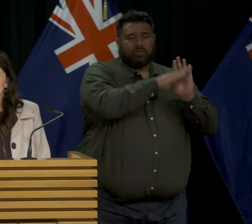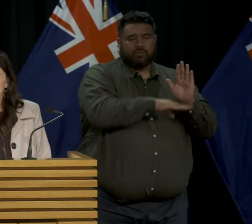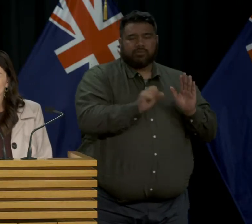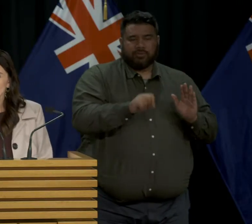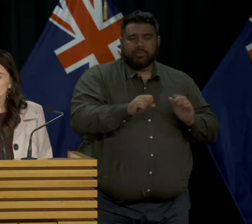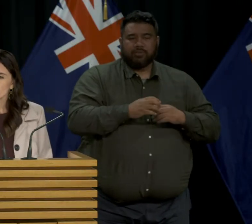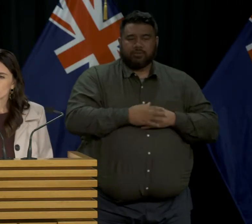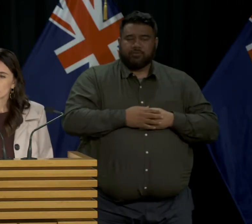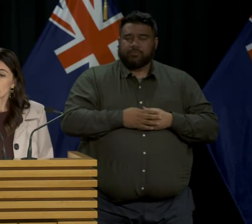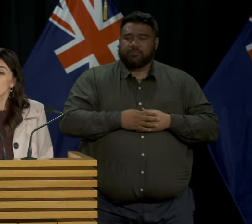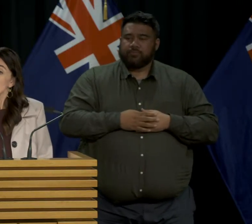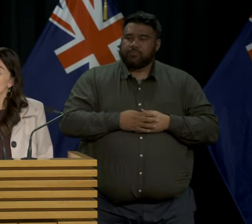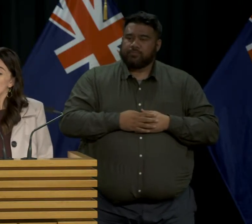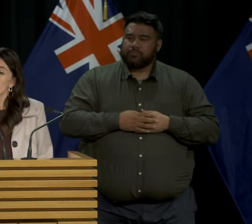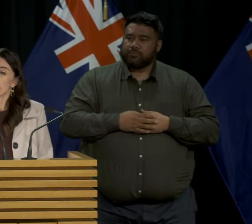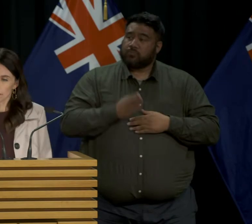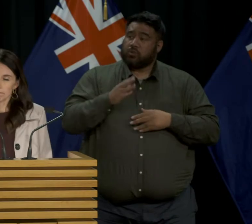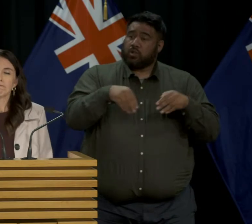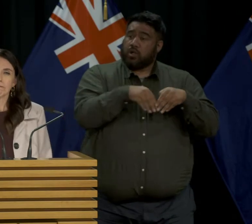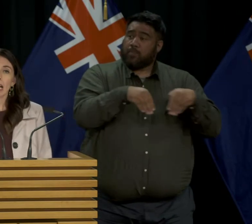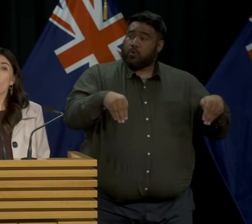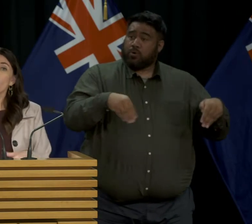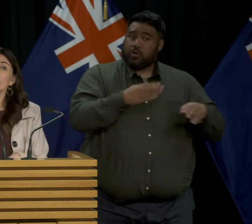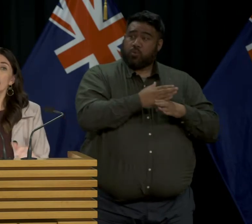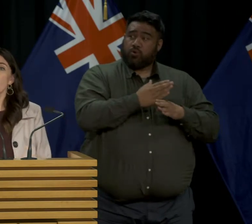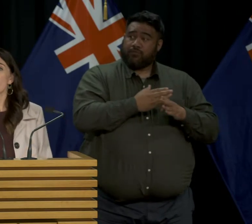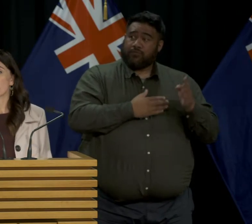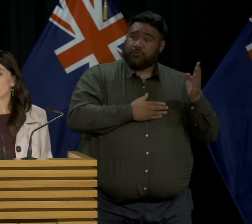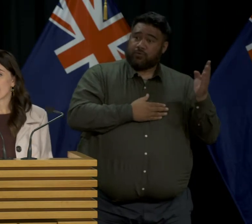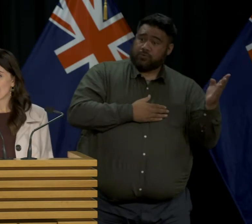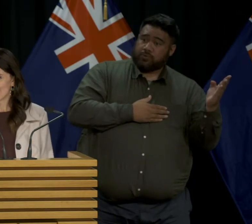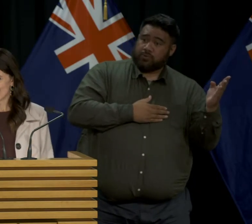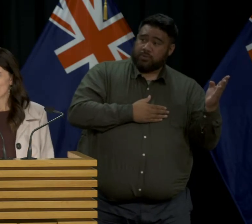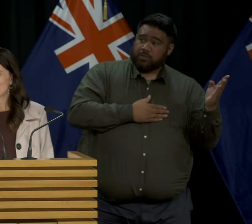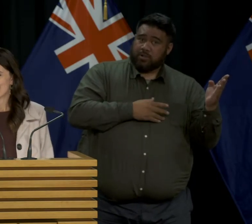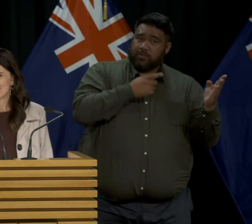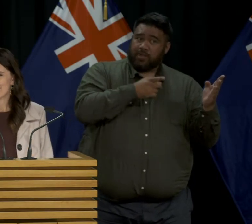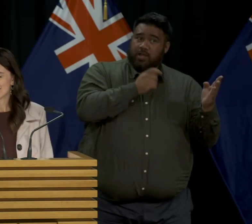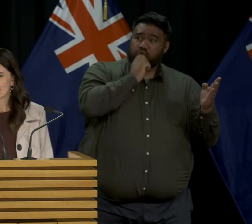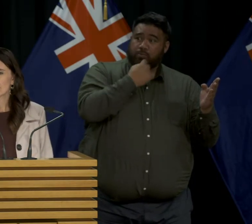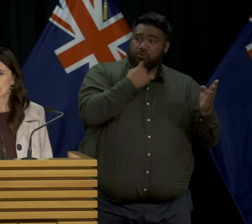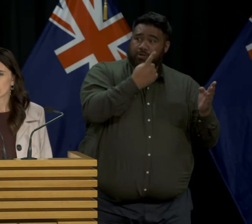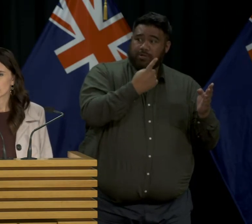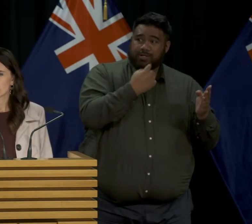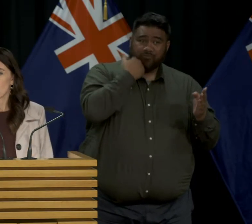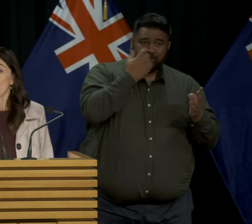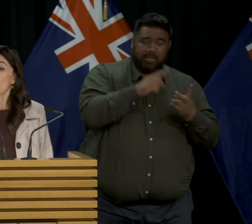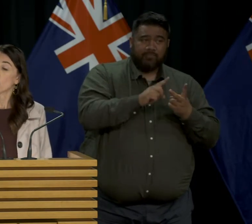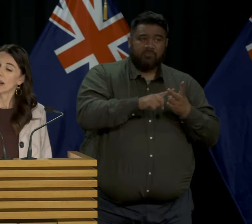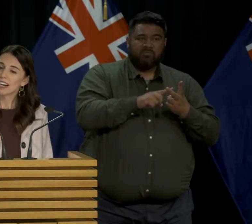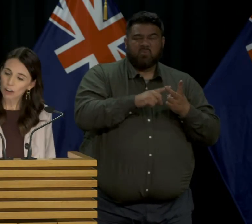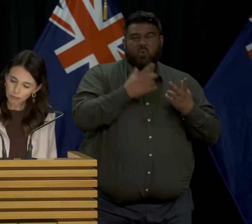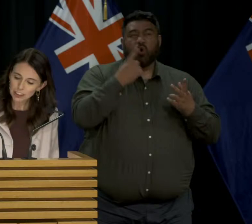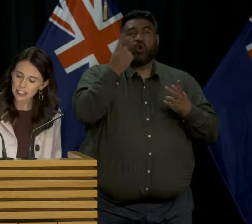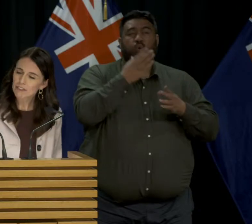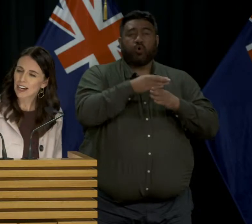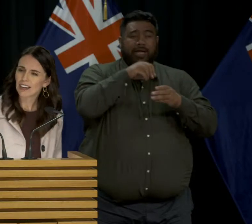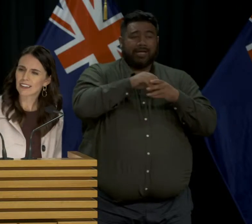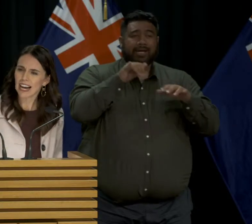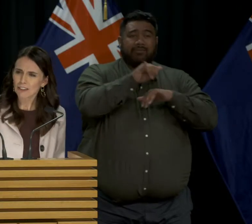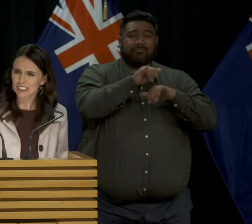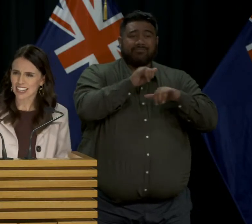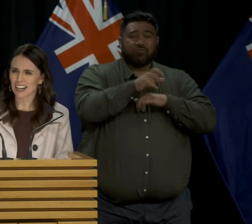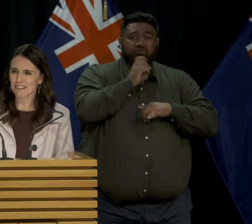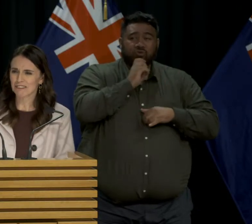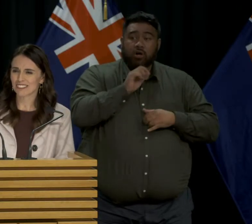workers in that wider border workforce who and often they'll be and the international air crew, for example. Is there any? Oh, and often if